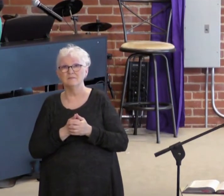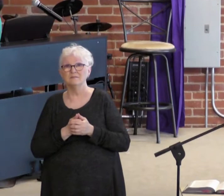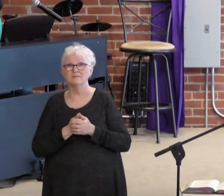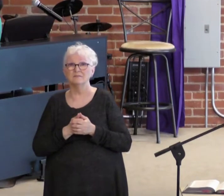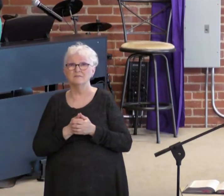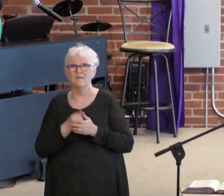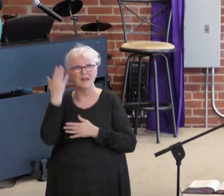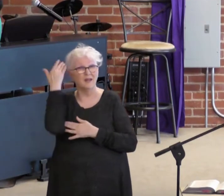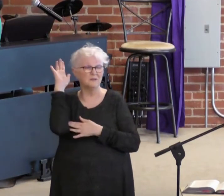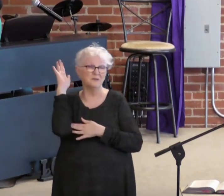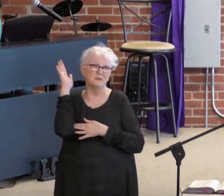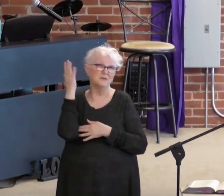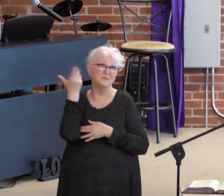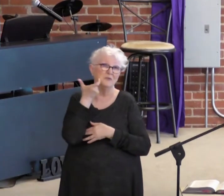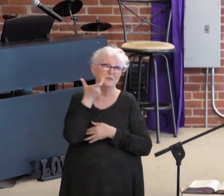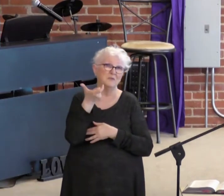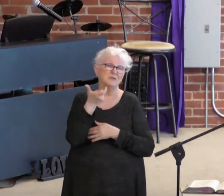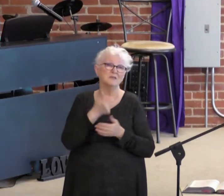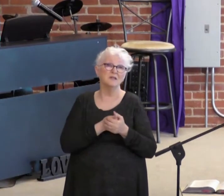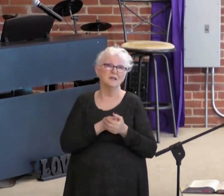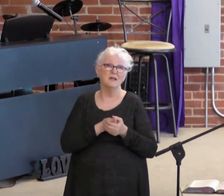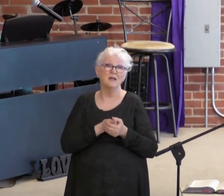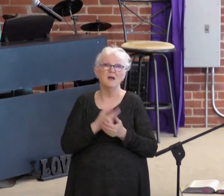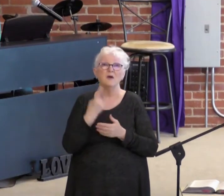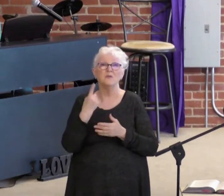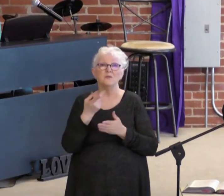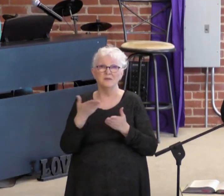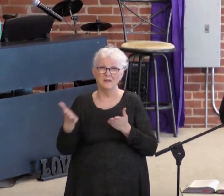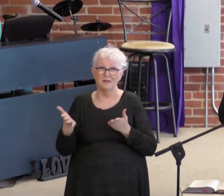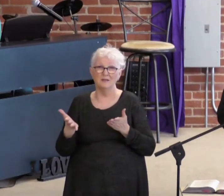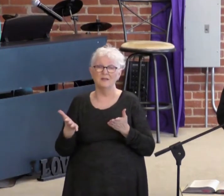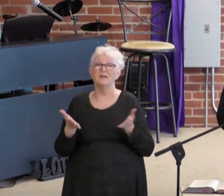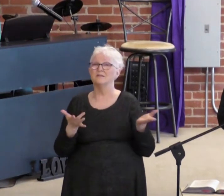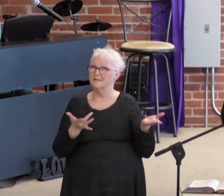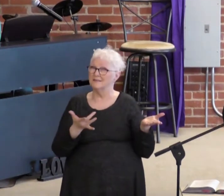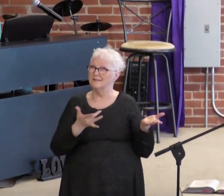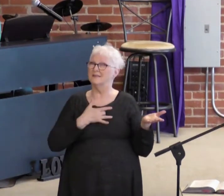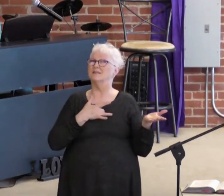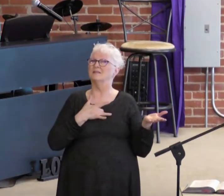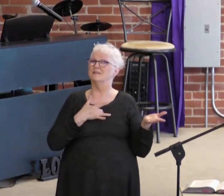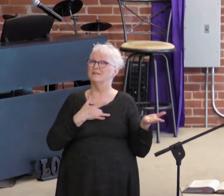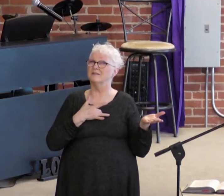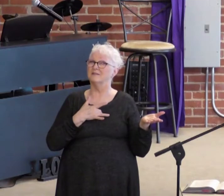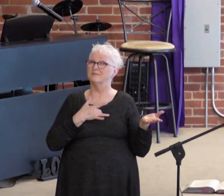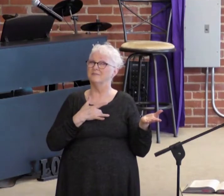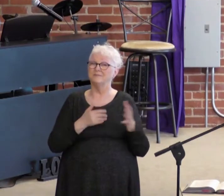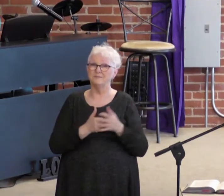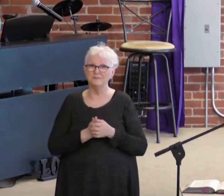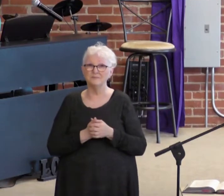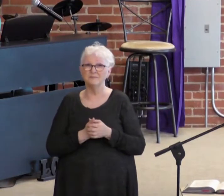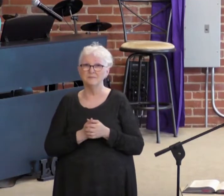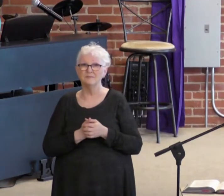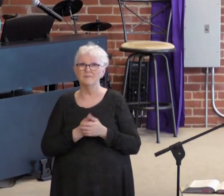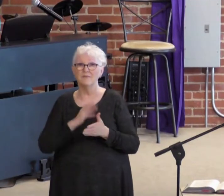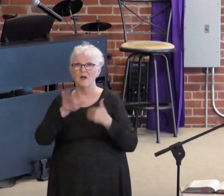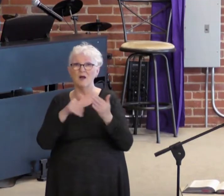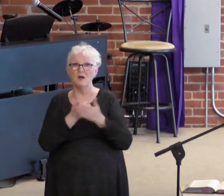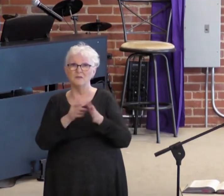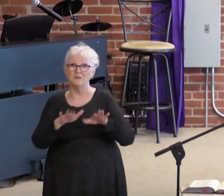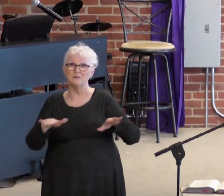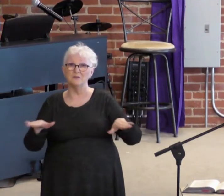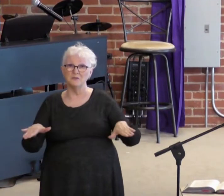I don't know if you've been watching this, but one thing that really touched my heart in the news this week was all of the